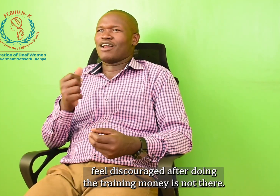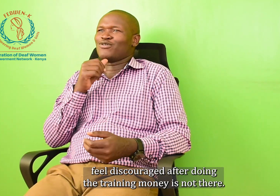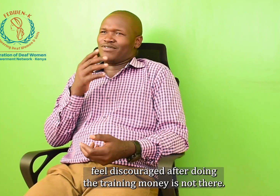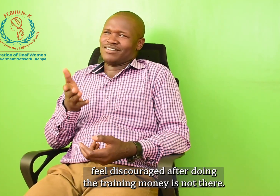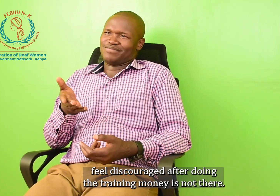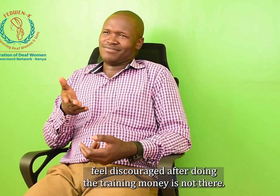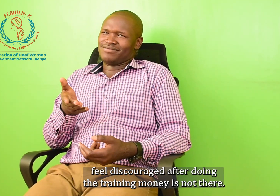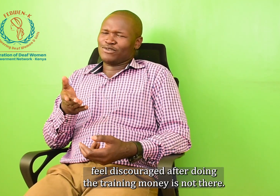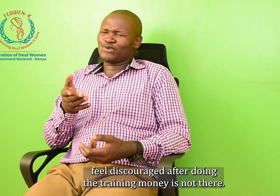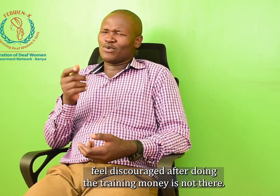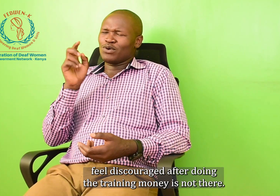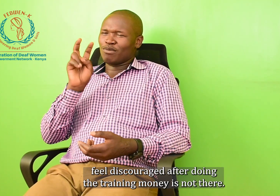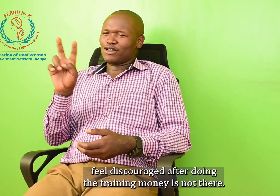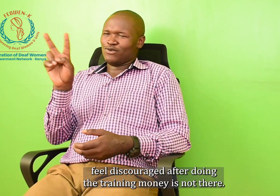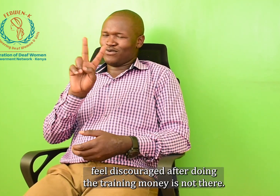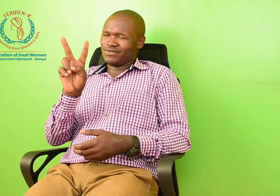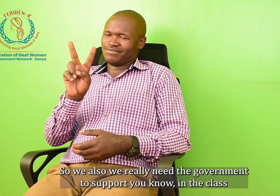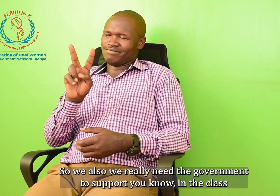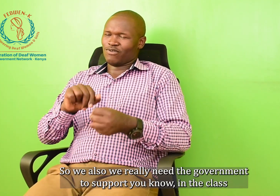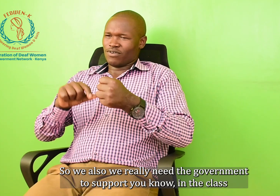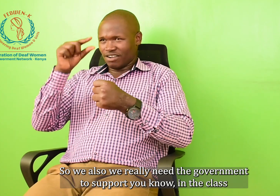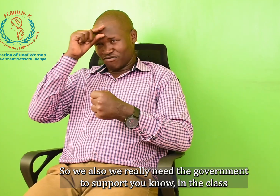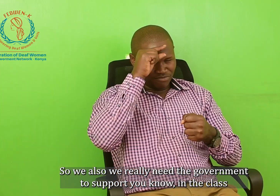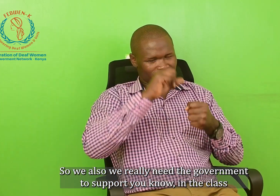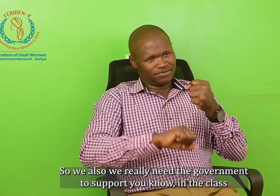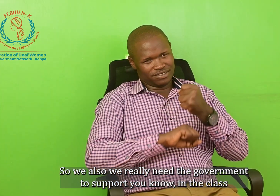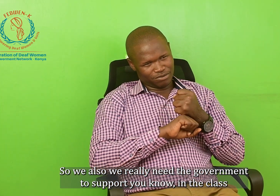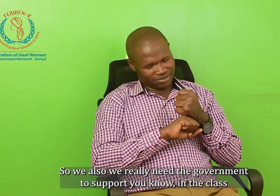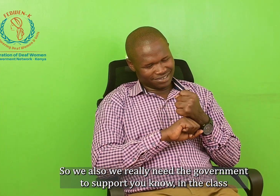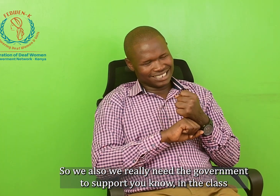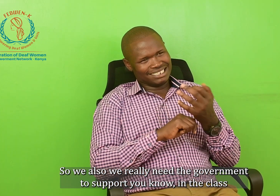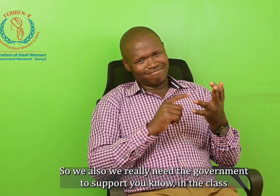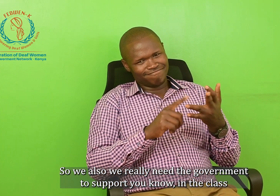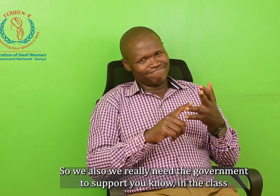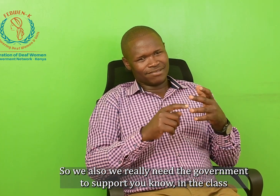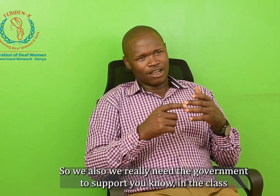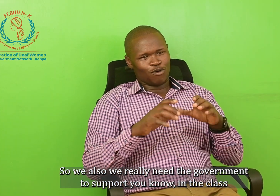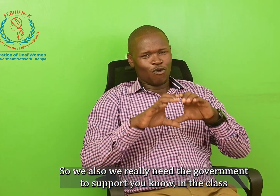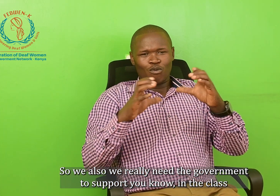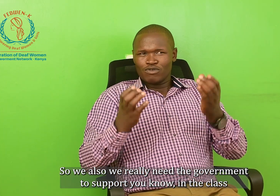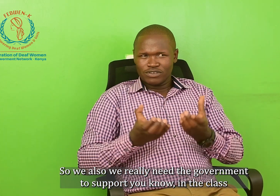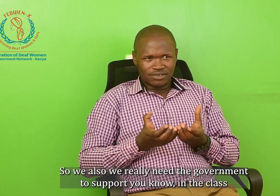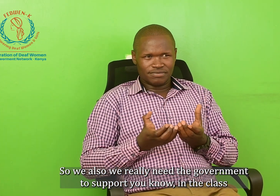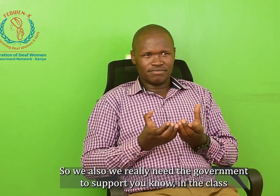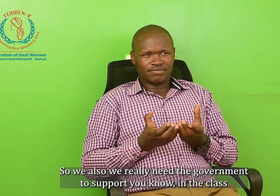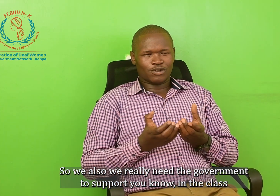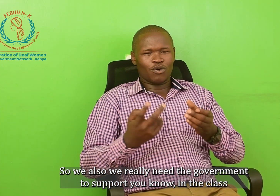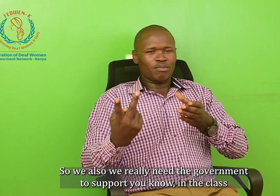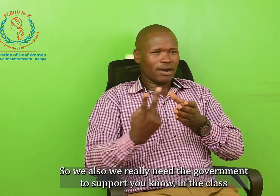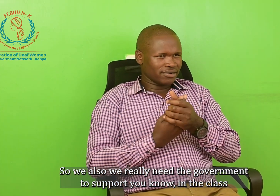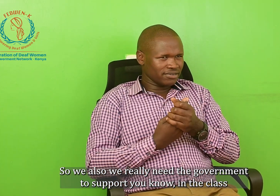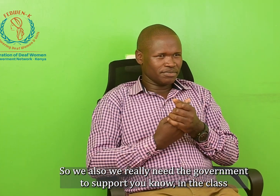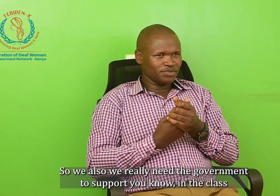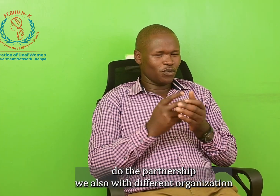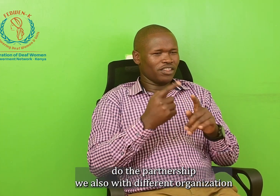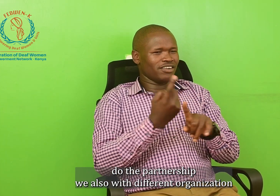the training, money is not there. So we also really need the government to support, in the class, do